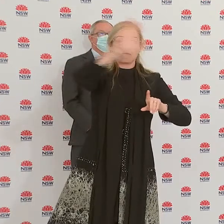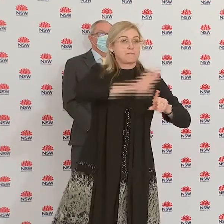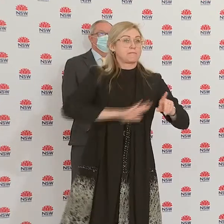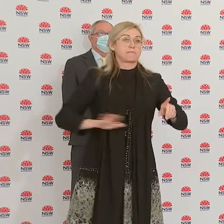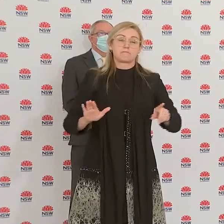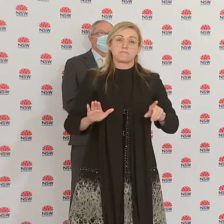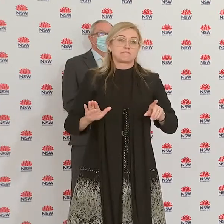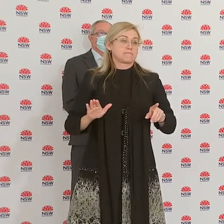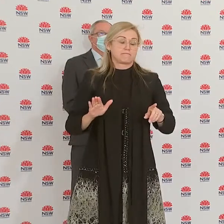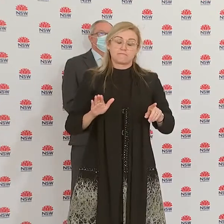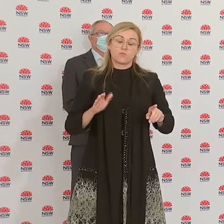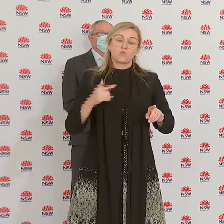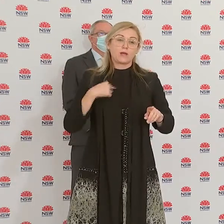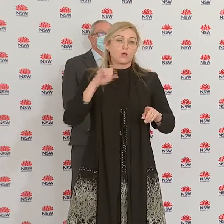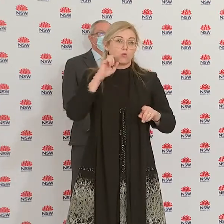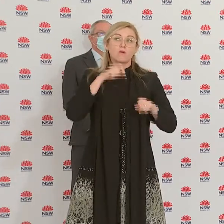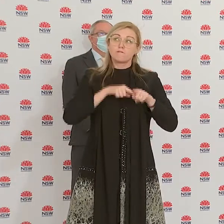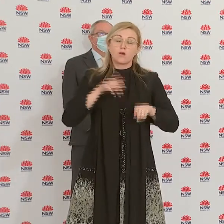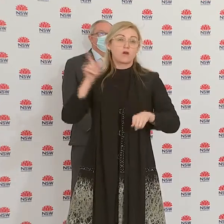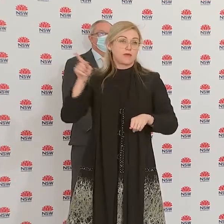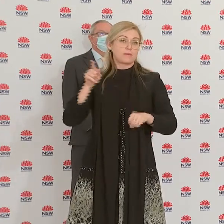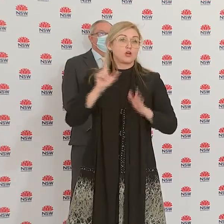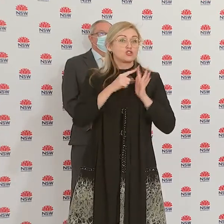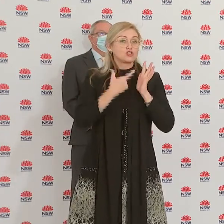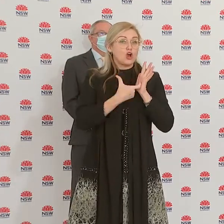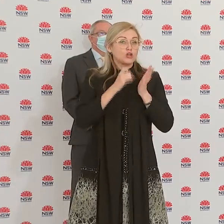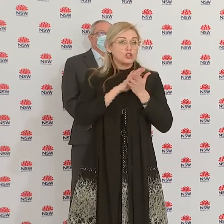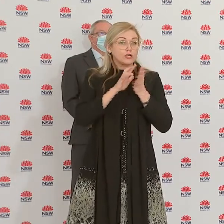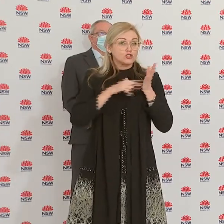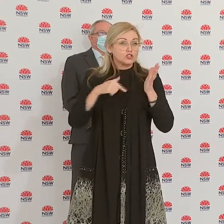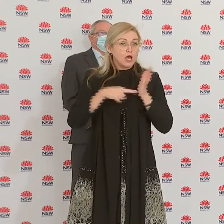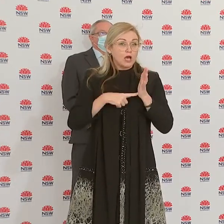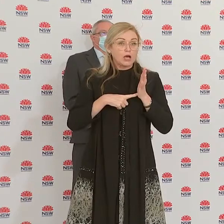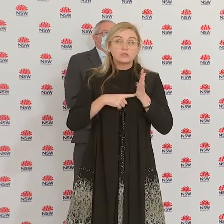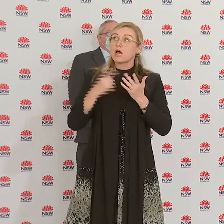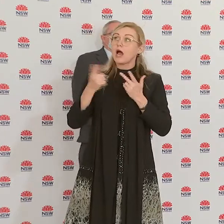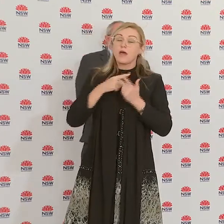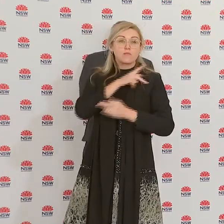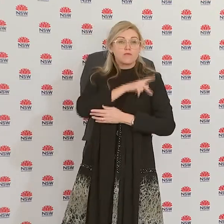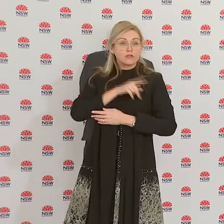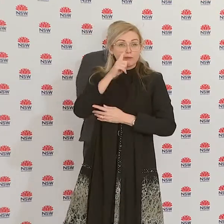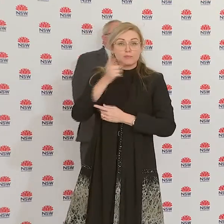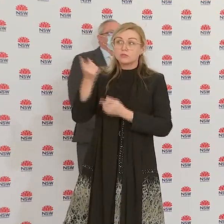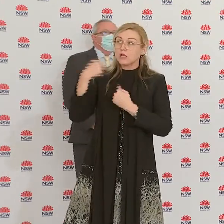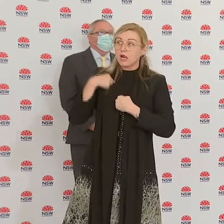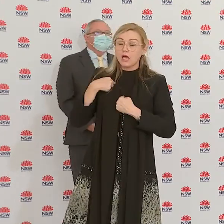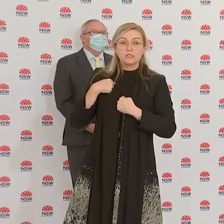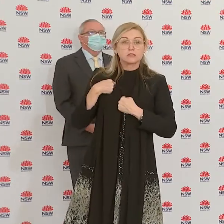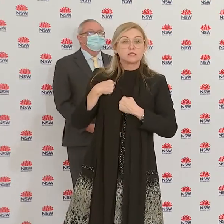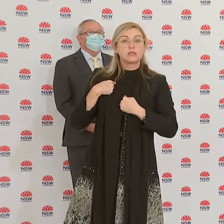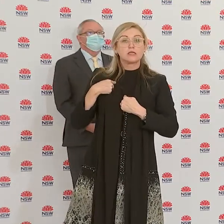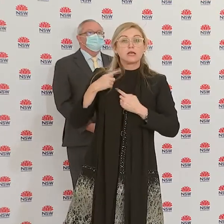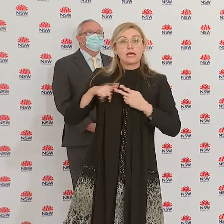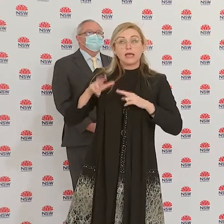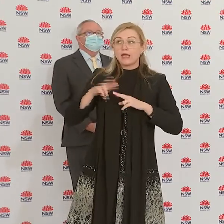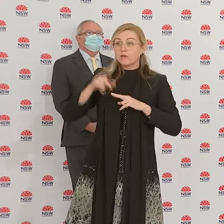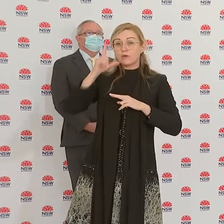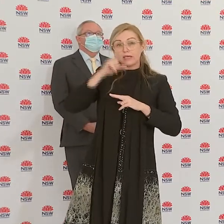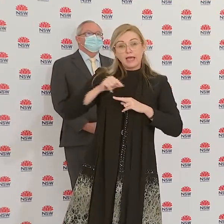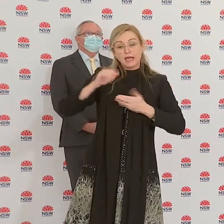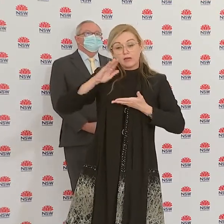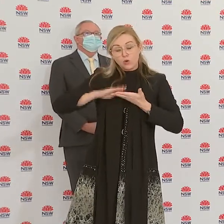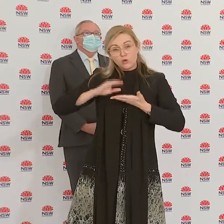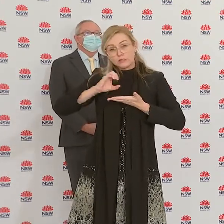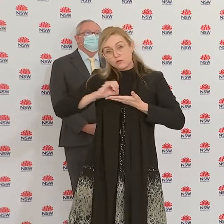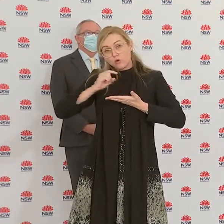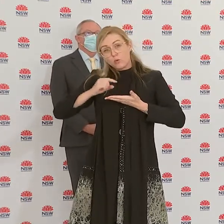of August. If Dr. Chant and the experts say there's sufficiently no numbers or no numbers in those areas, we will. And I think that's an incentive